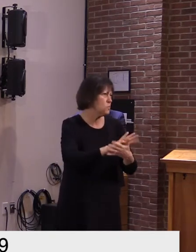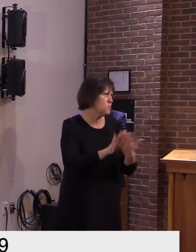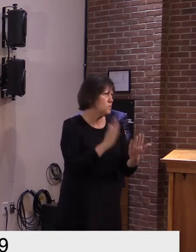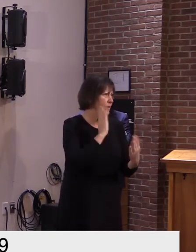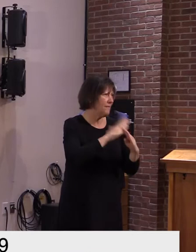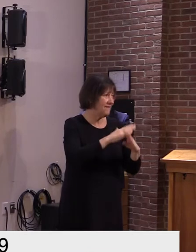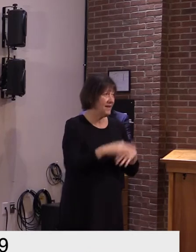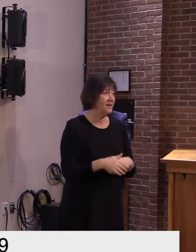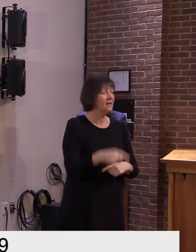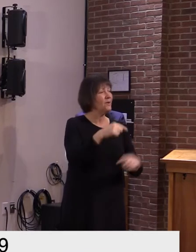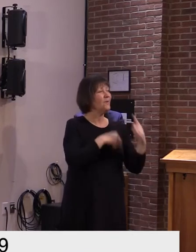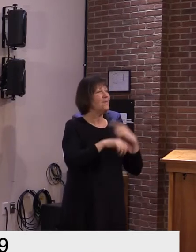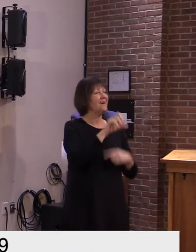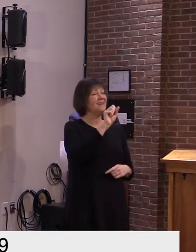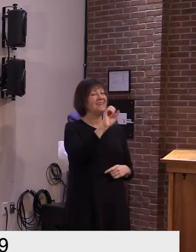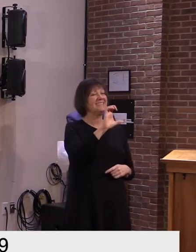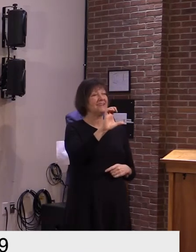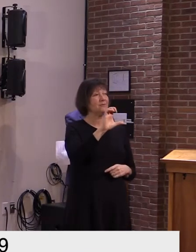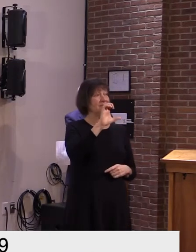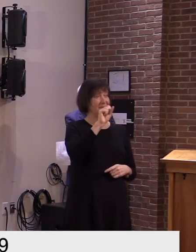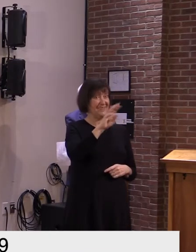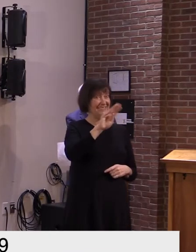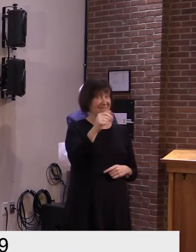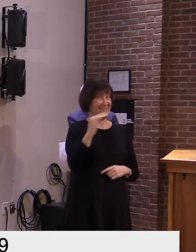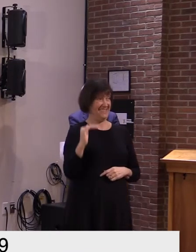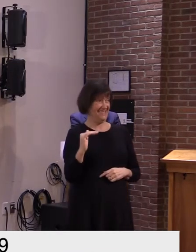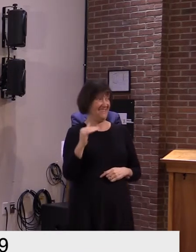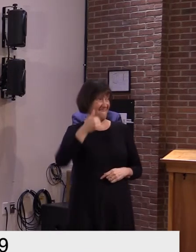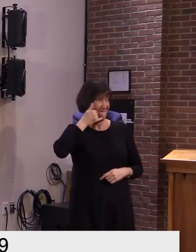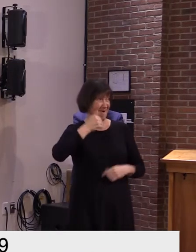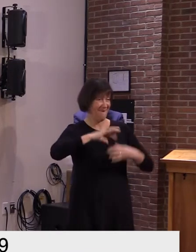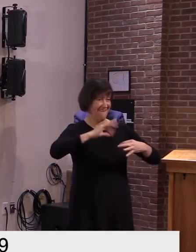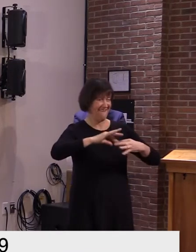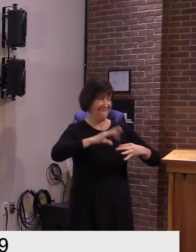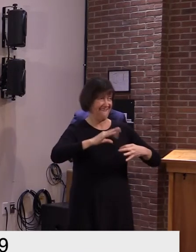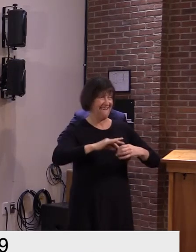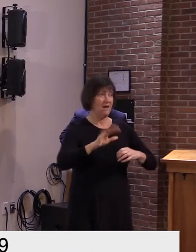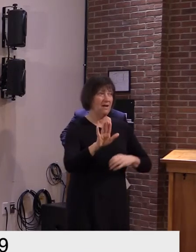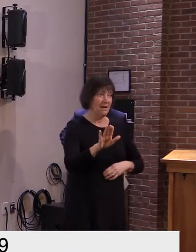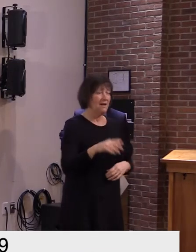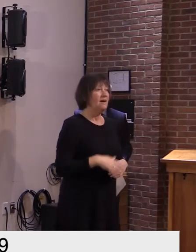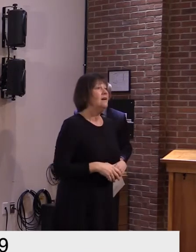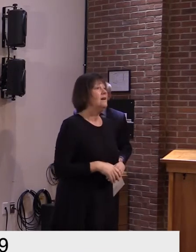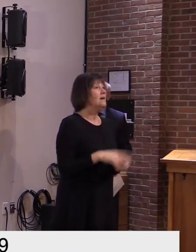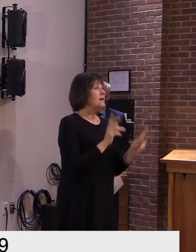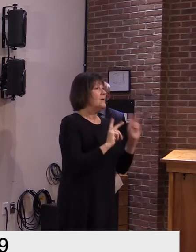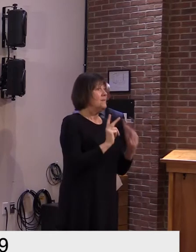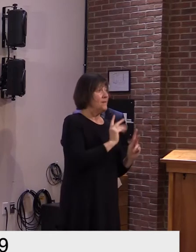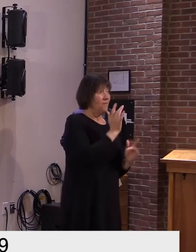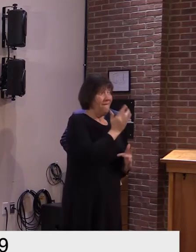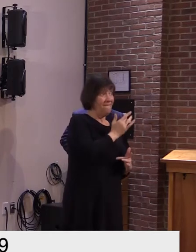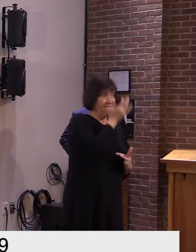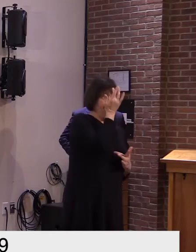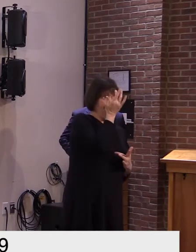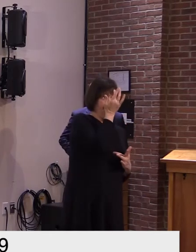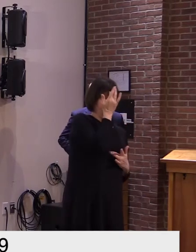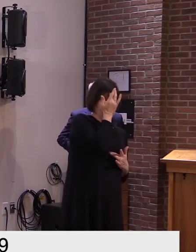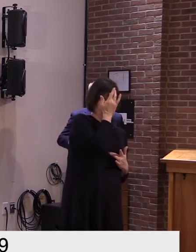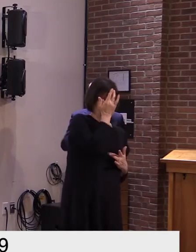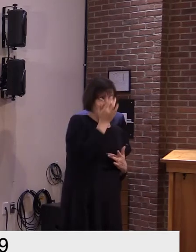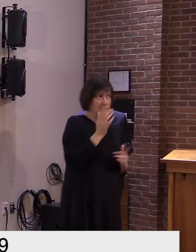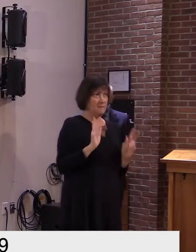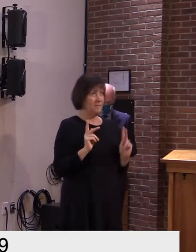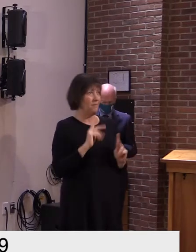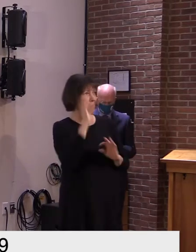add to what Secretary Smith said also, that differentiation between symptomatic and asymptomatic is critical, because obviously sick people